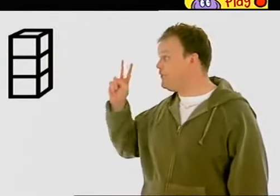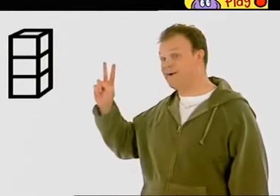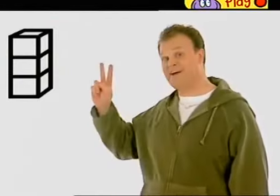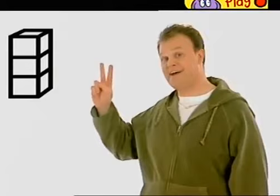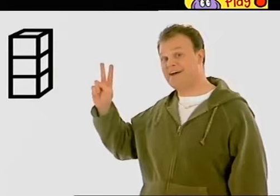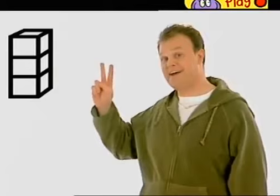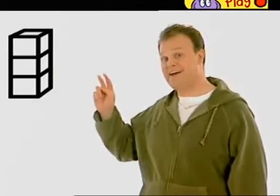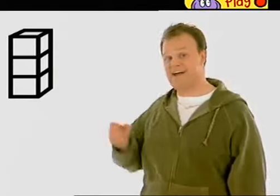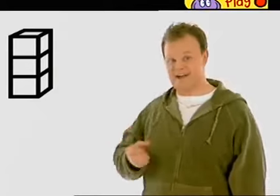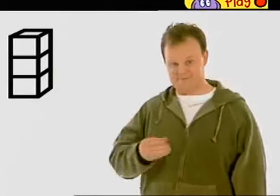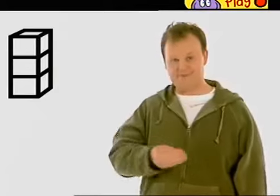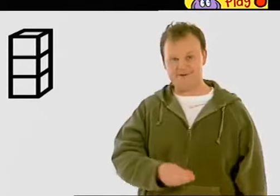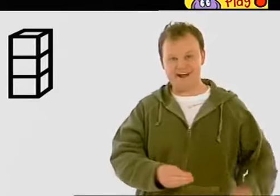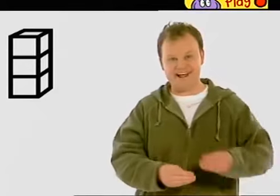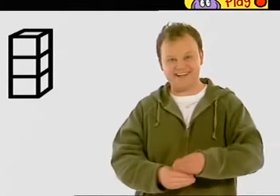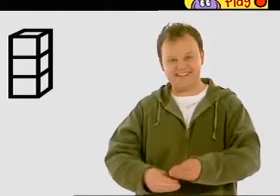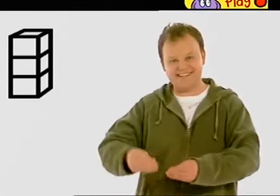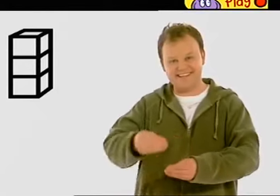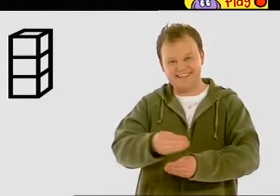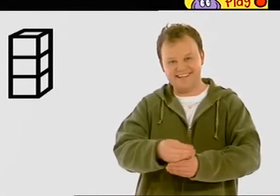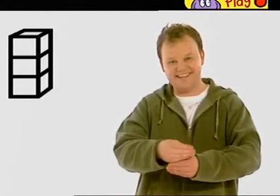Look. Bricks.